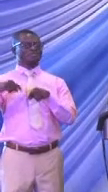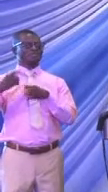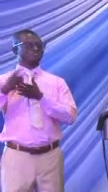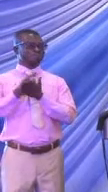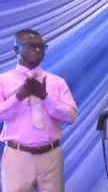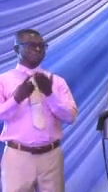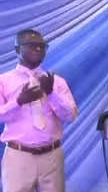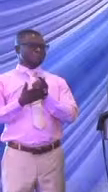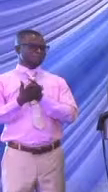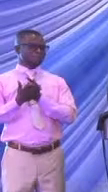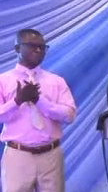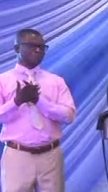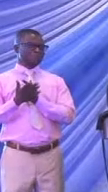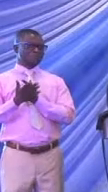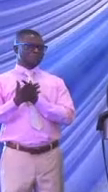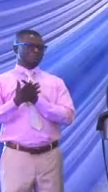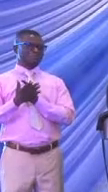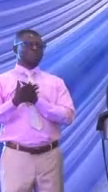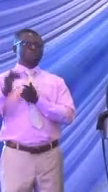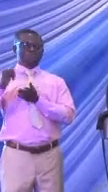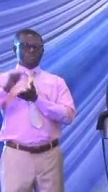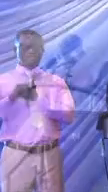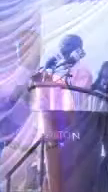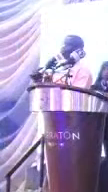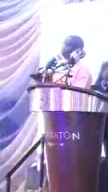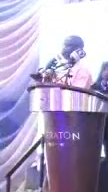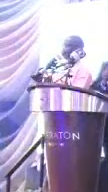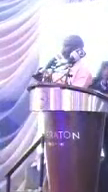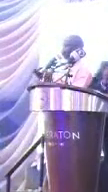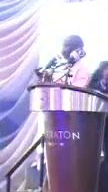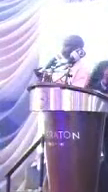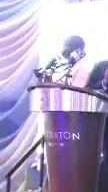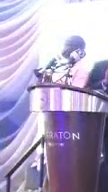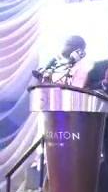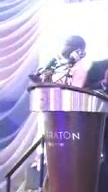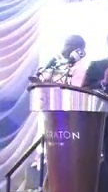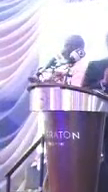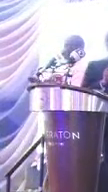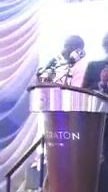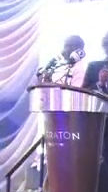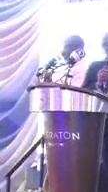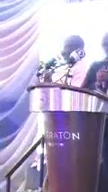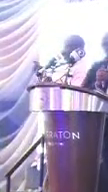debate, there are prizes to be won.